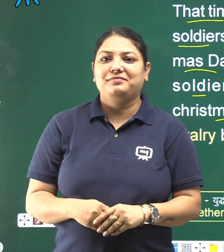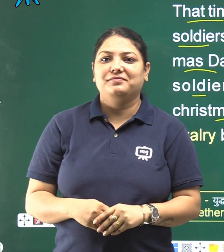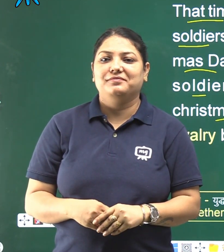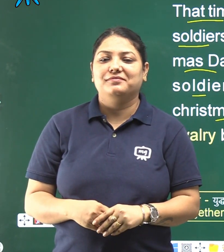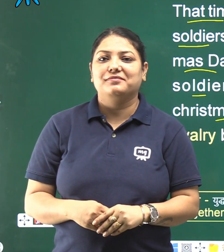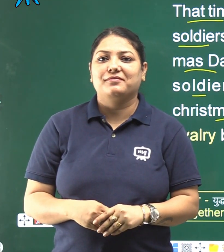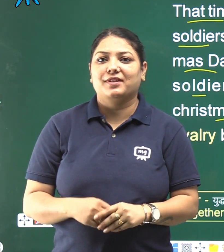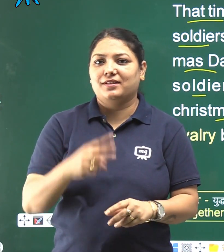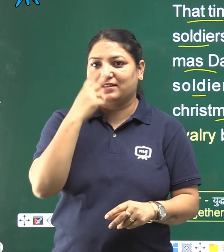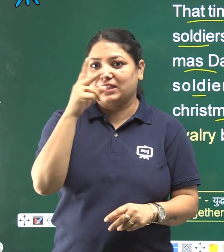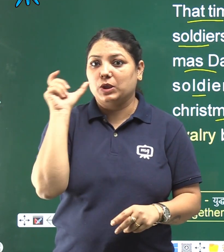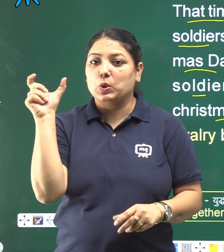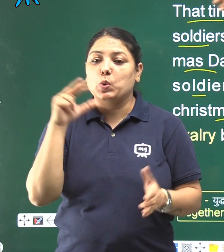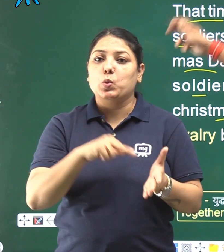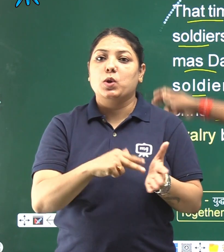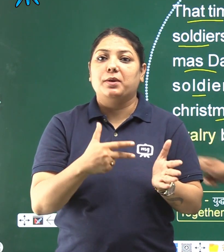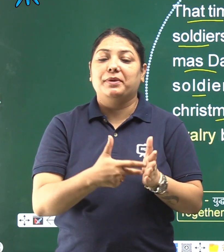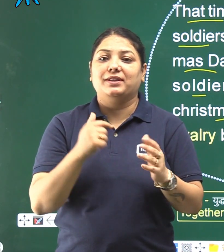Let's see the word meanings.